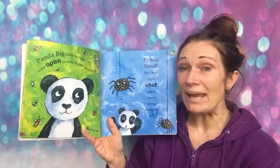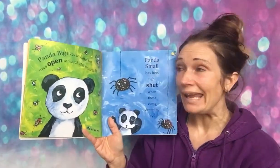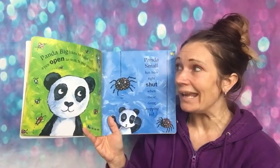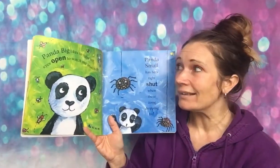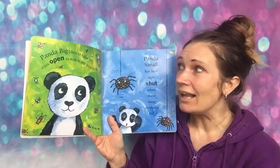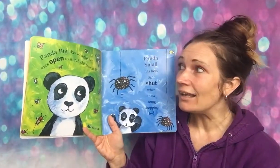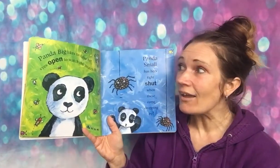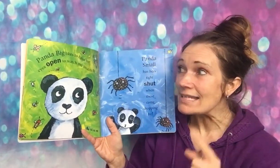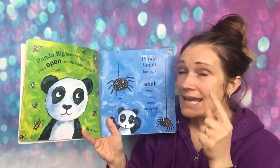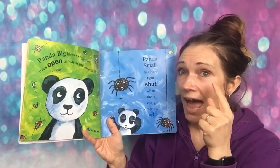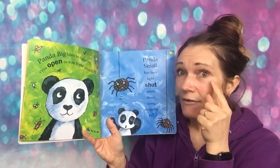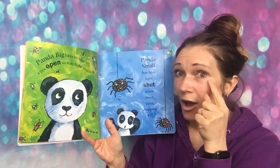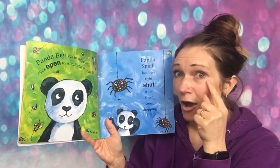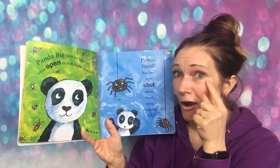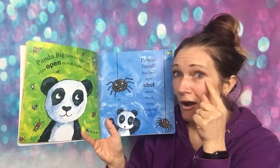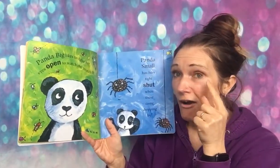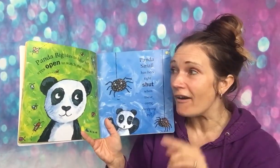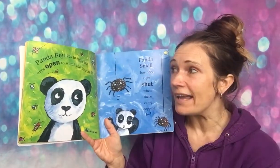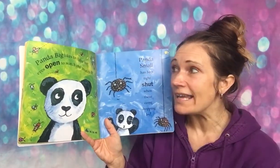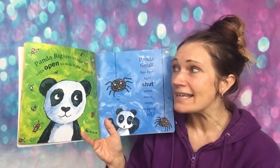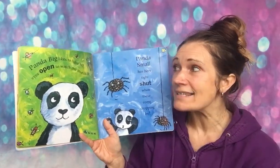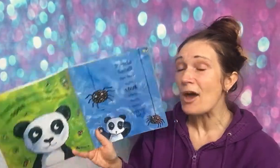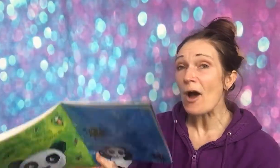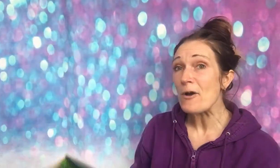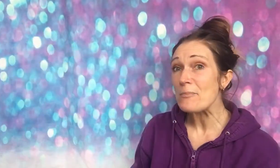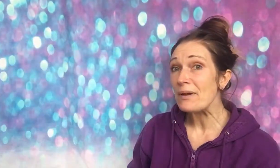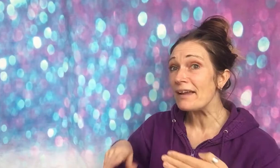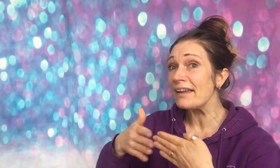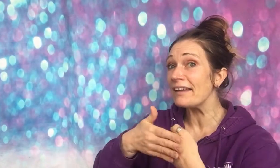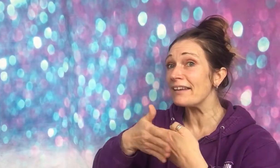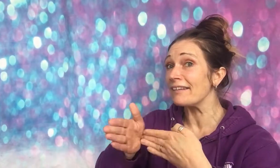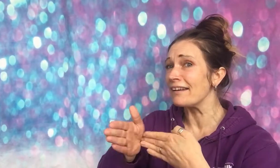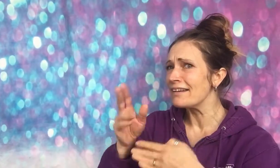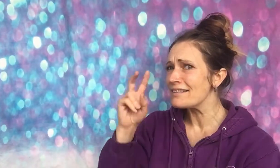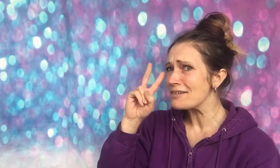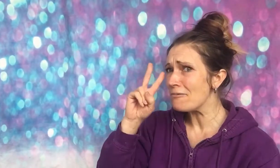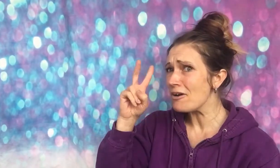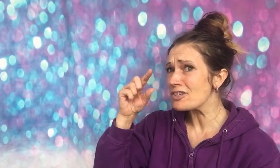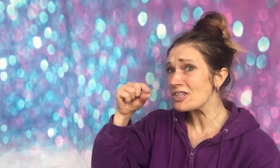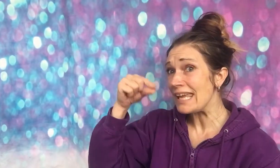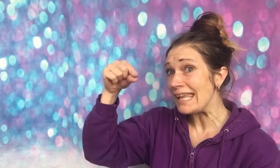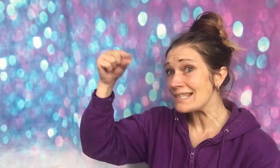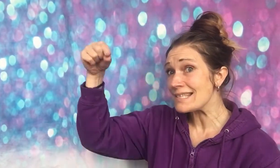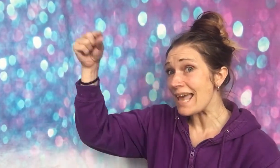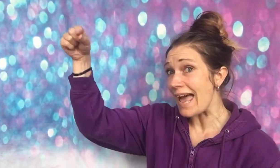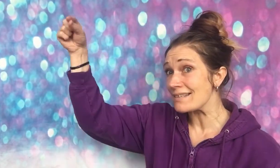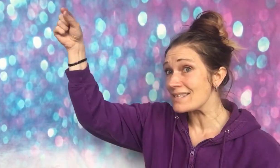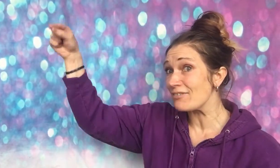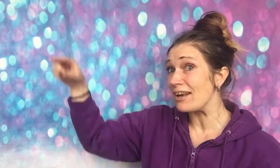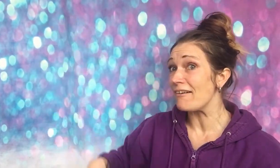Big likes to have her eyes open to watch the insects